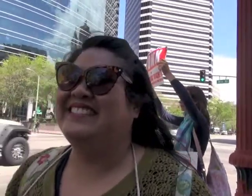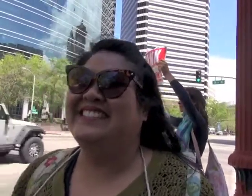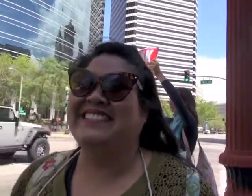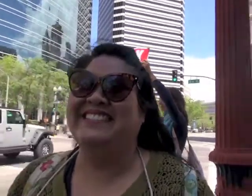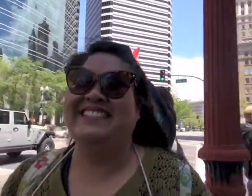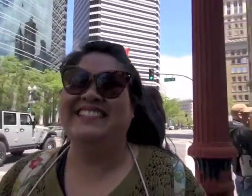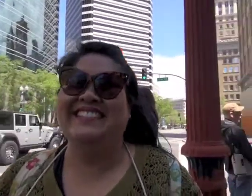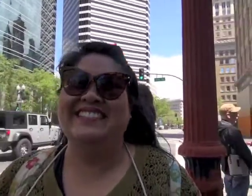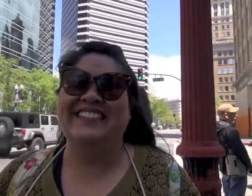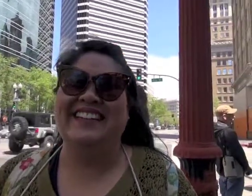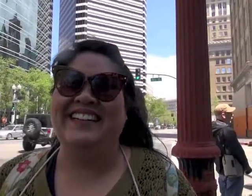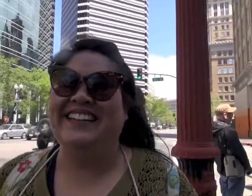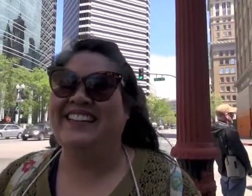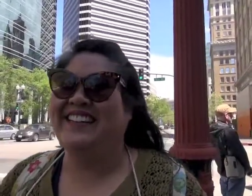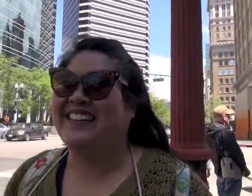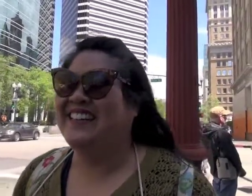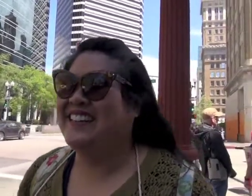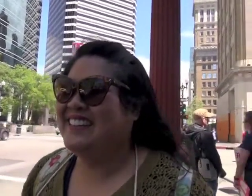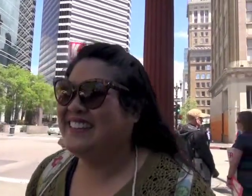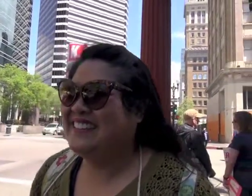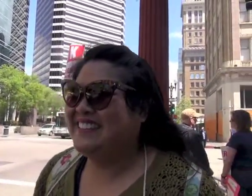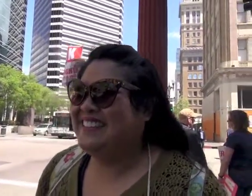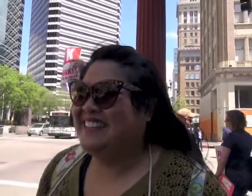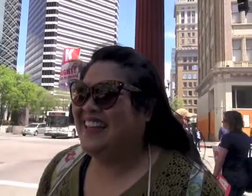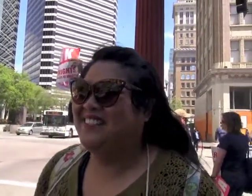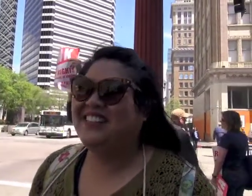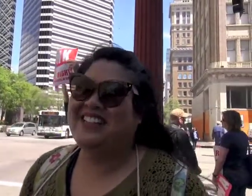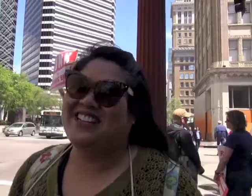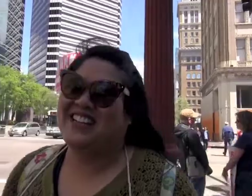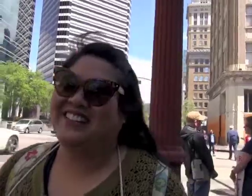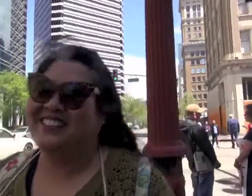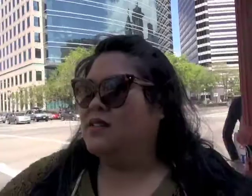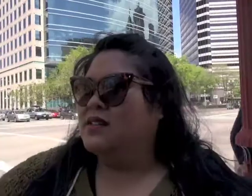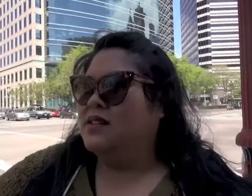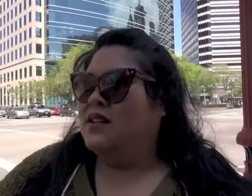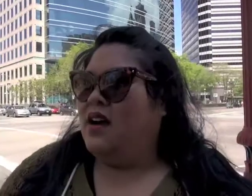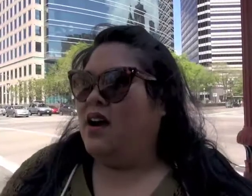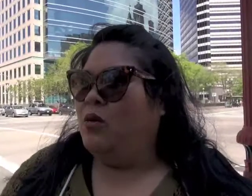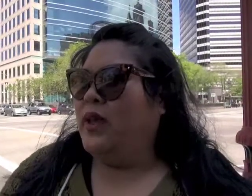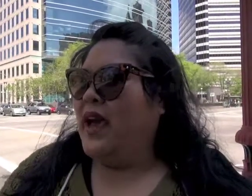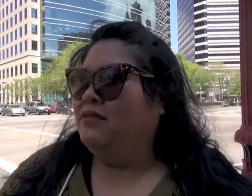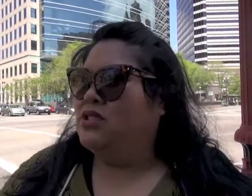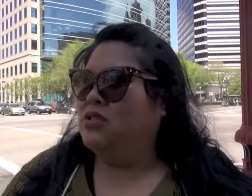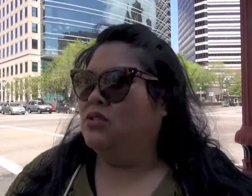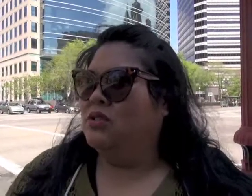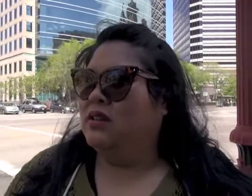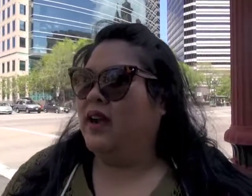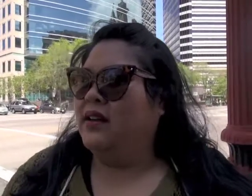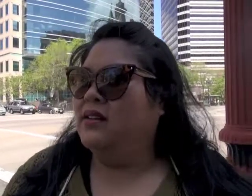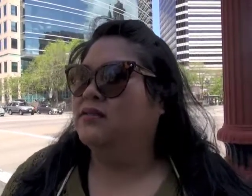your story? Can you do that? No. I'm really shy. We have to kind of,